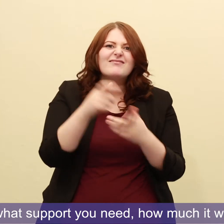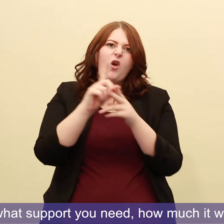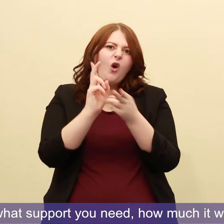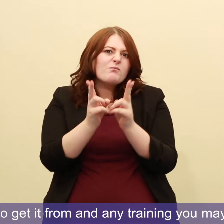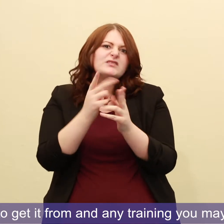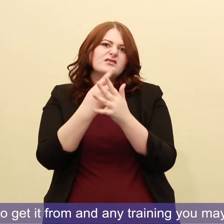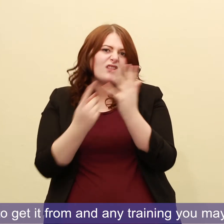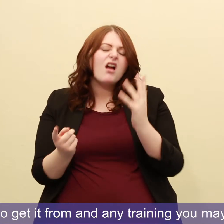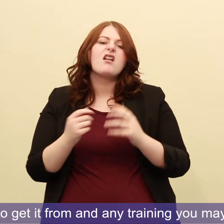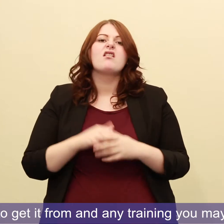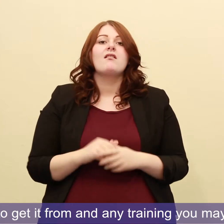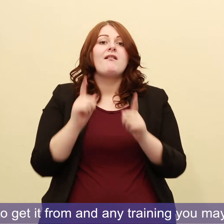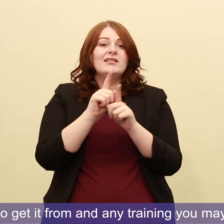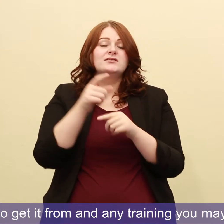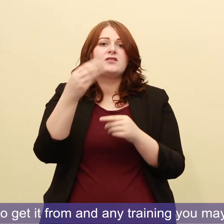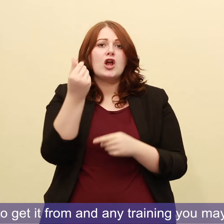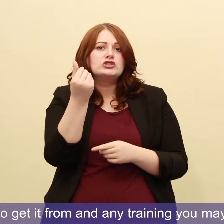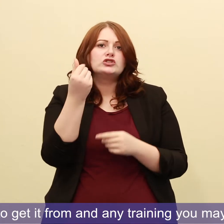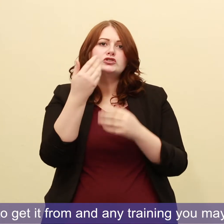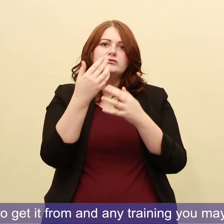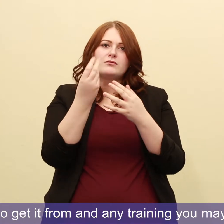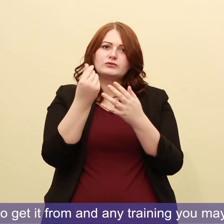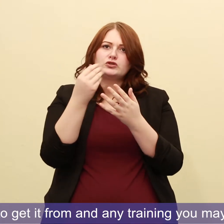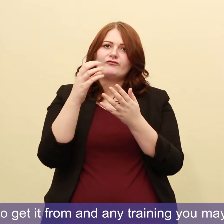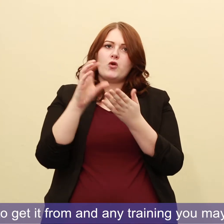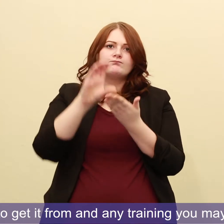cost, where to get it from and any training you may need.